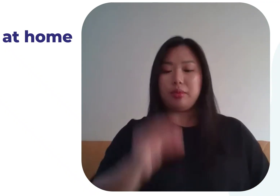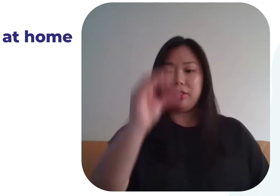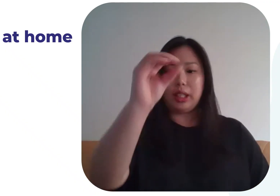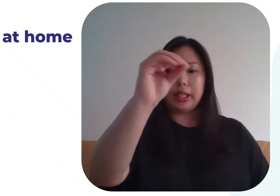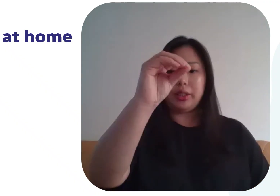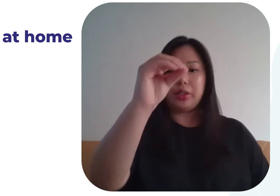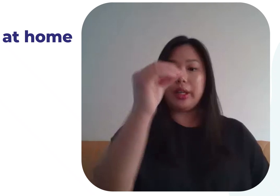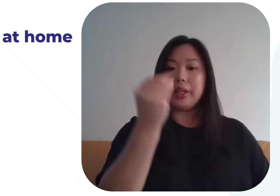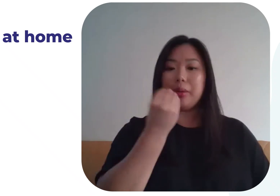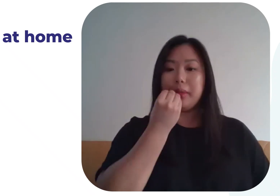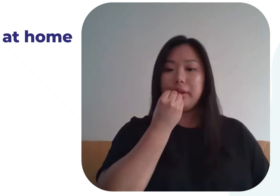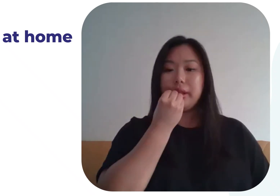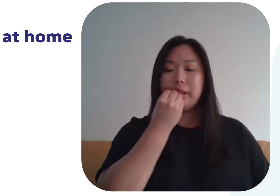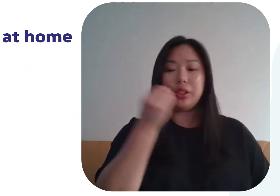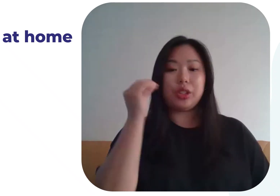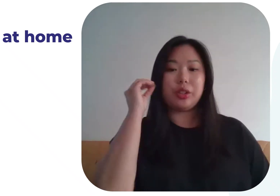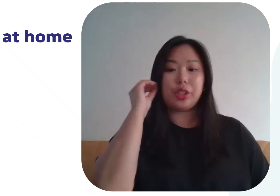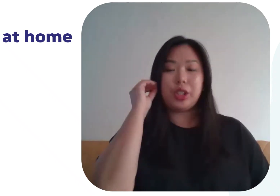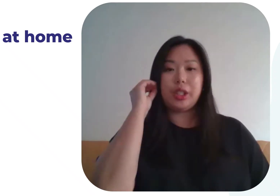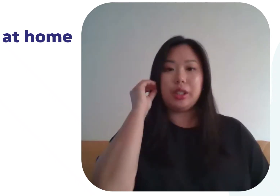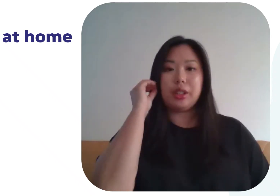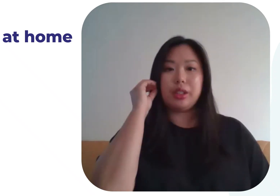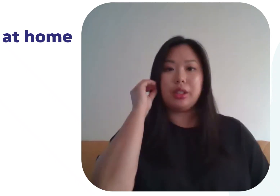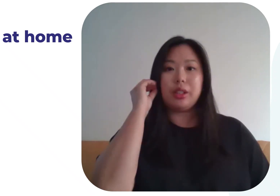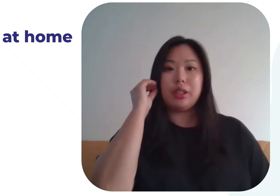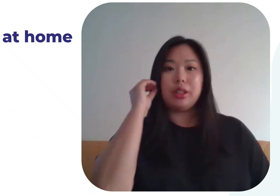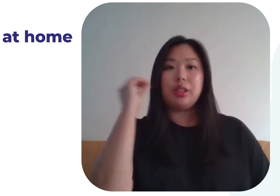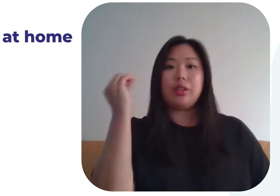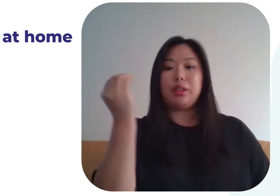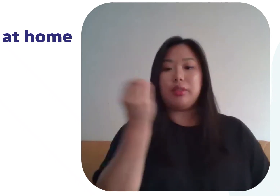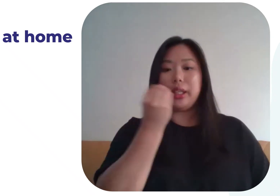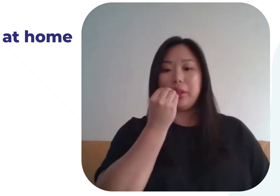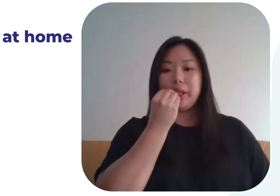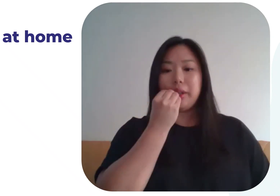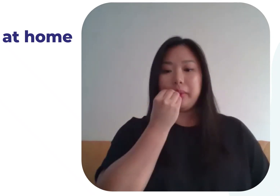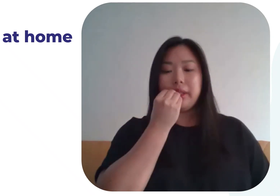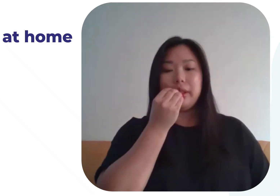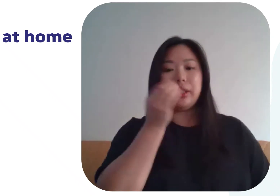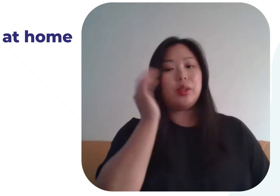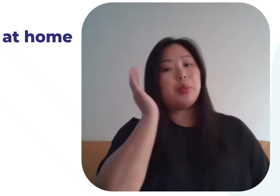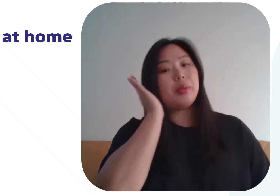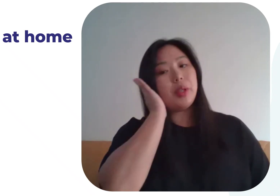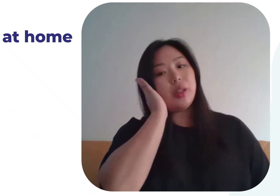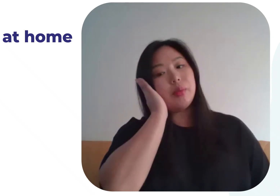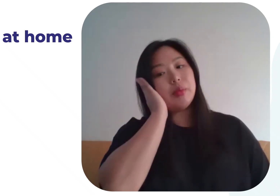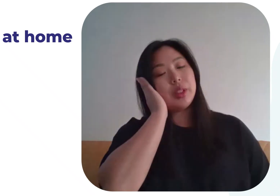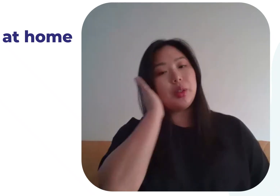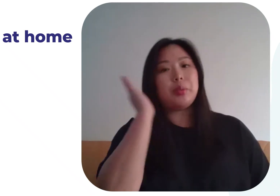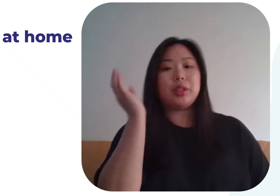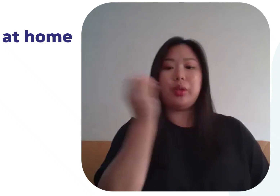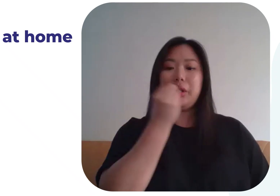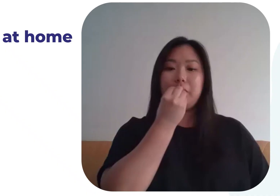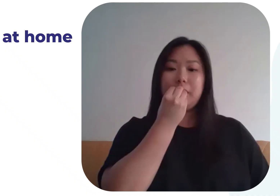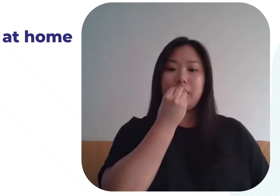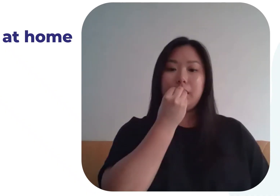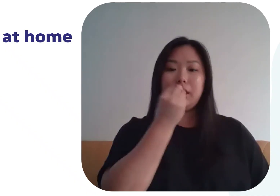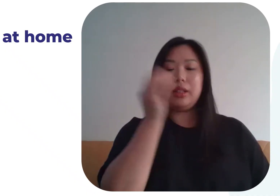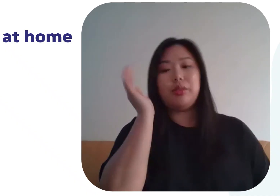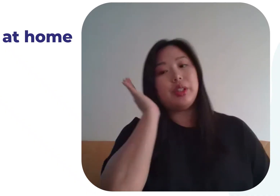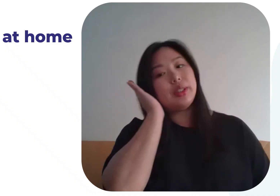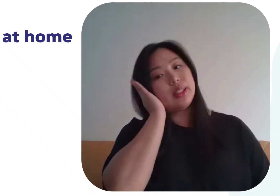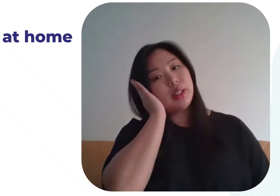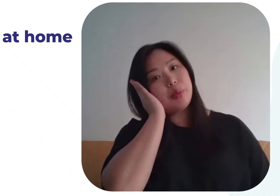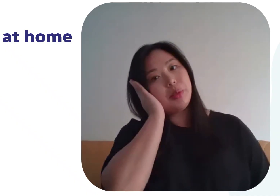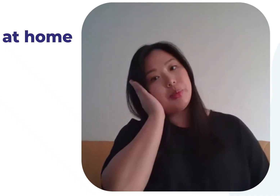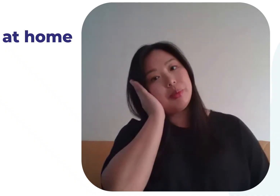Home, flat O at your mouth, then to your cheek, or flat O at your mouth, then open palms. Home is where you eat and